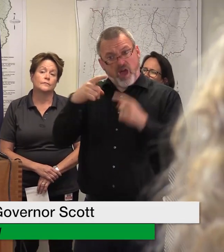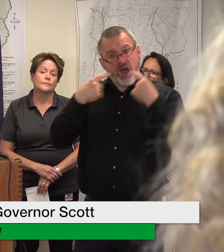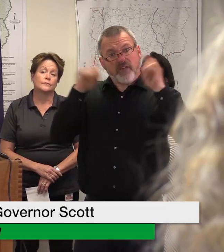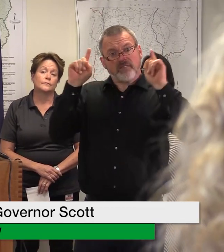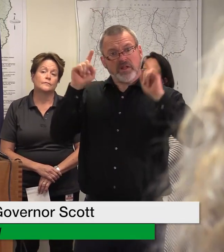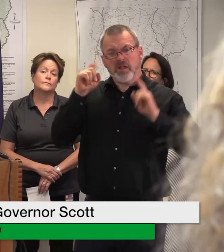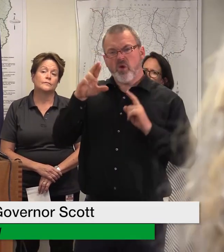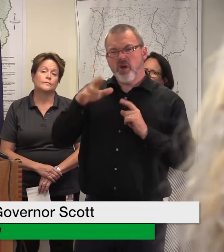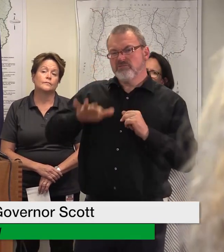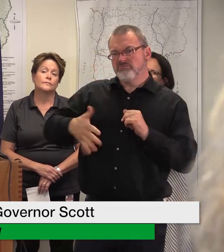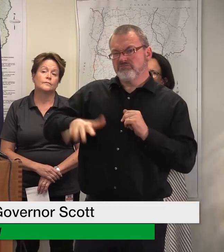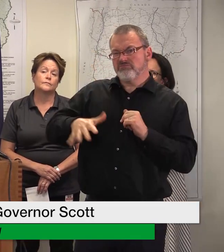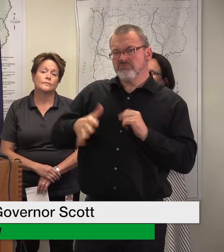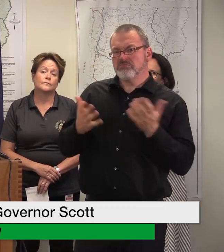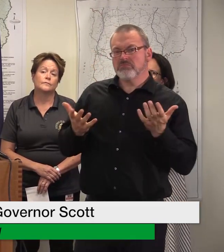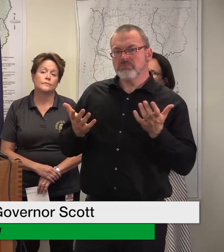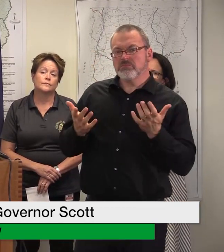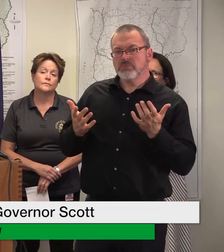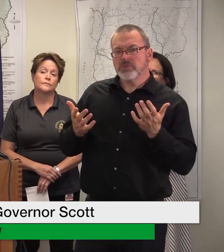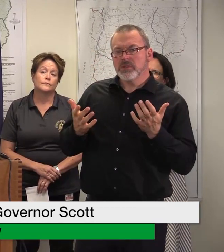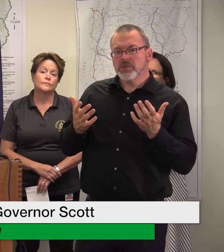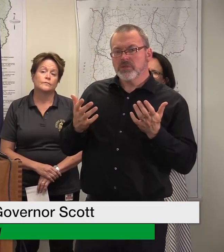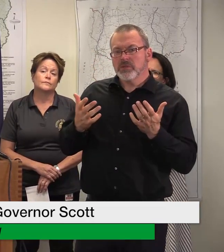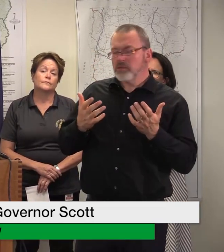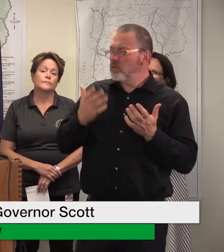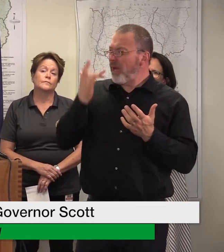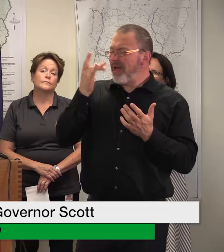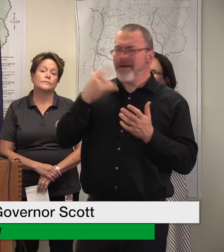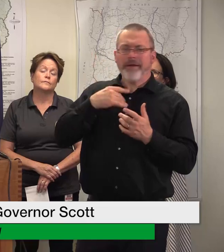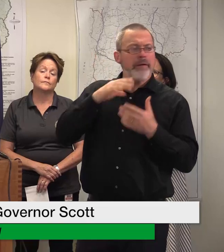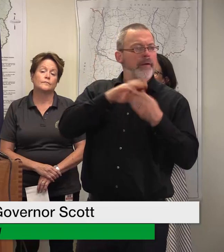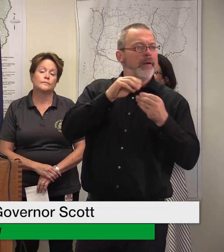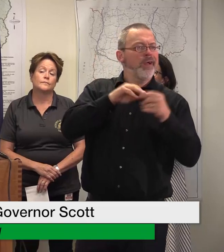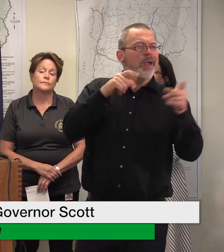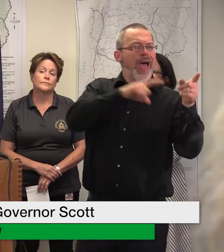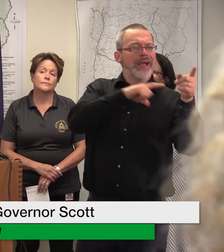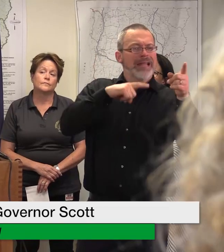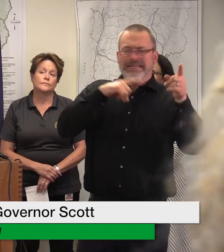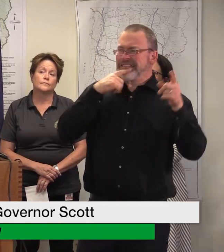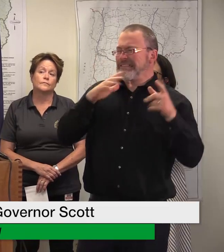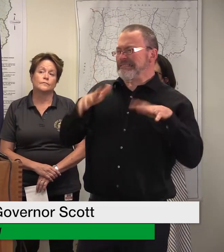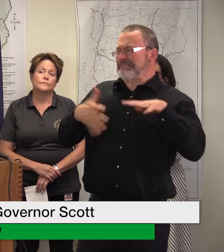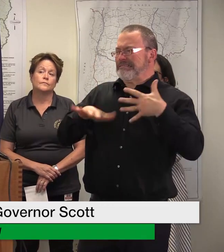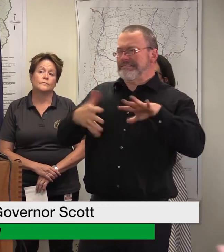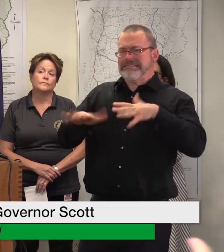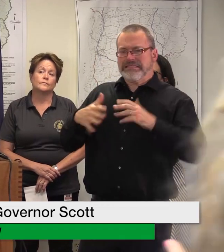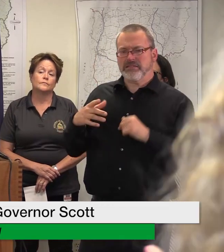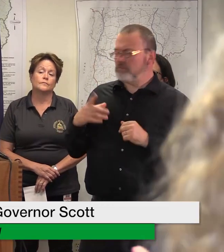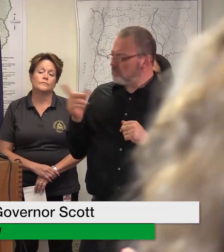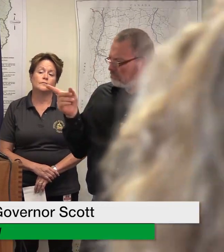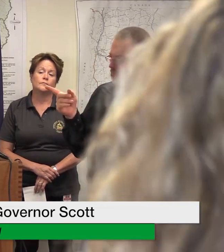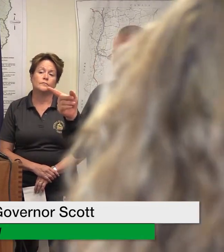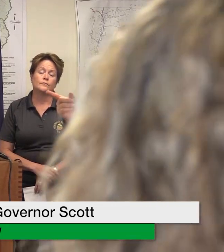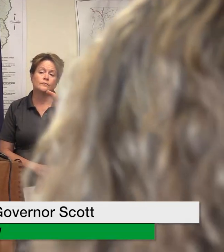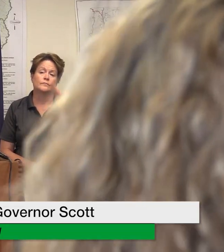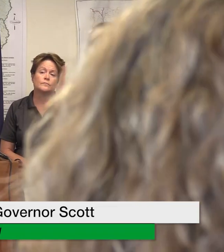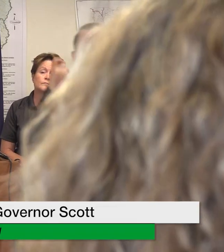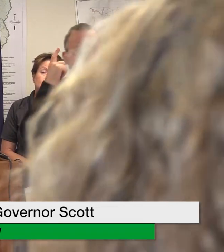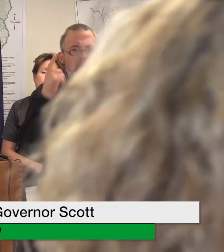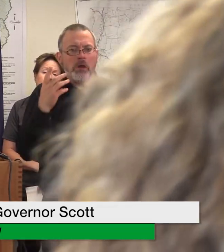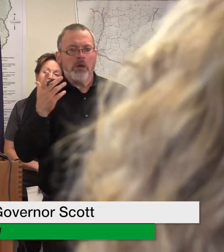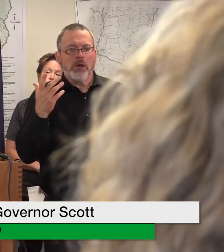against it at the legislature as they start to look into, you know, how things went. Well, it was admittedly overwhelmed in the